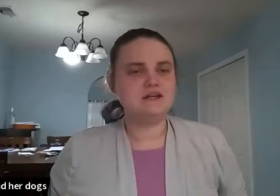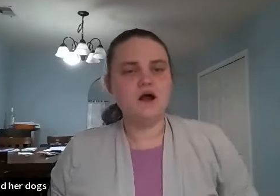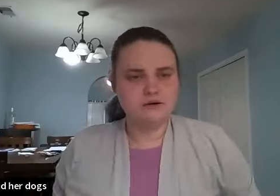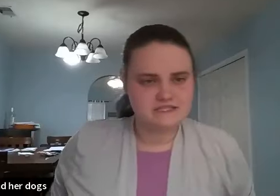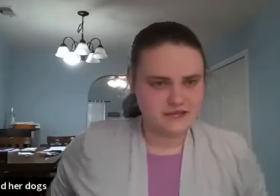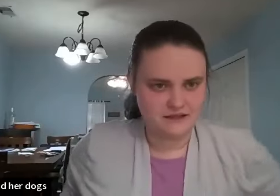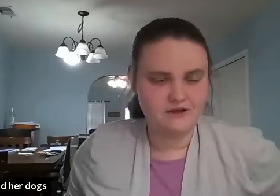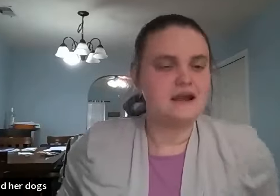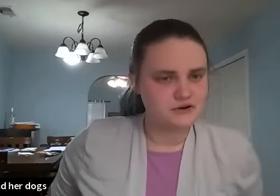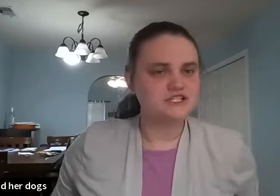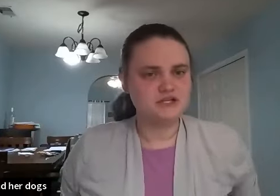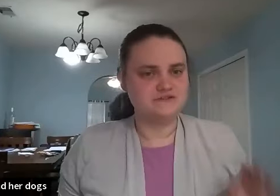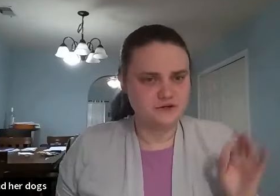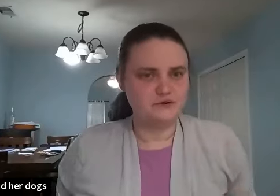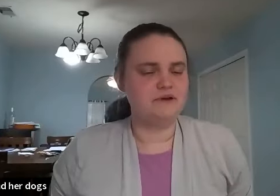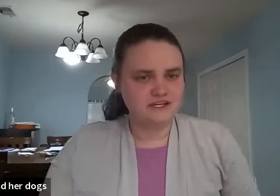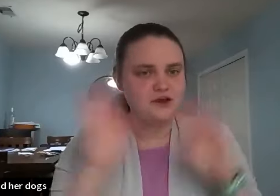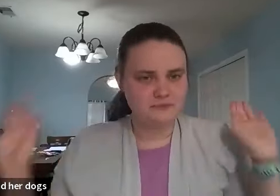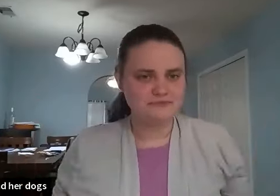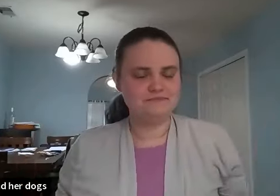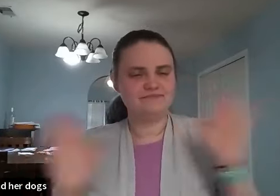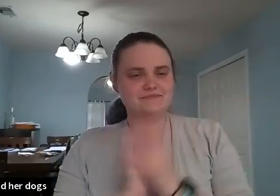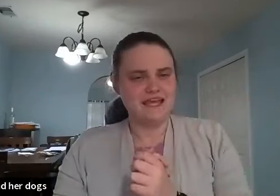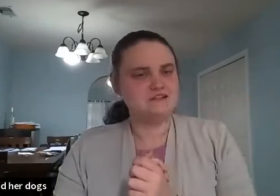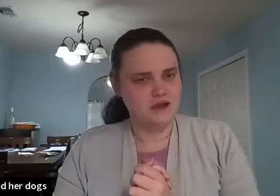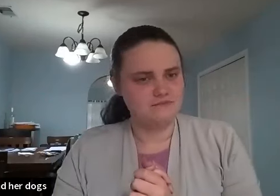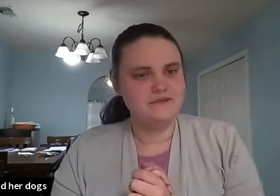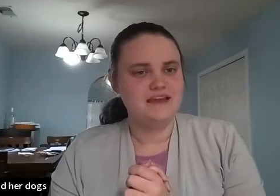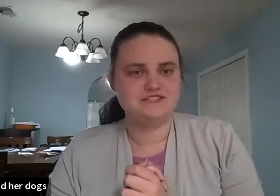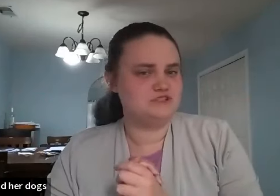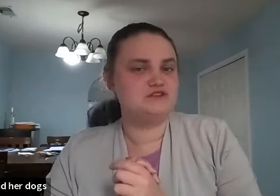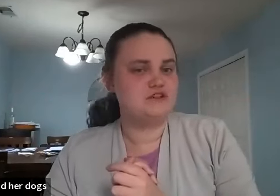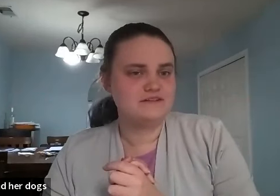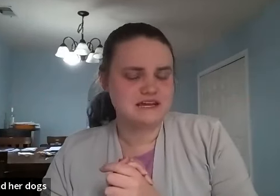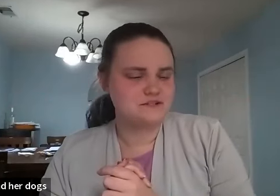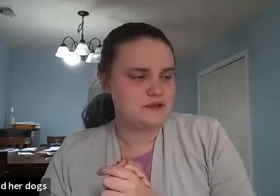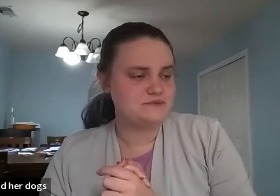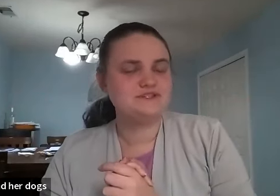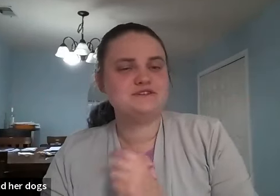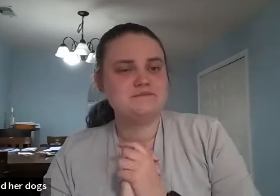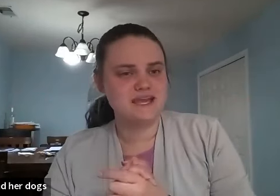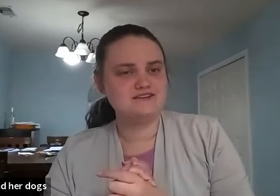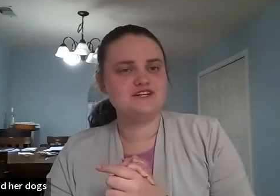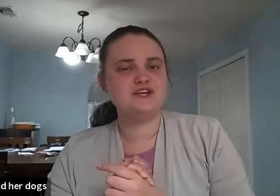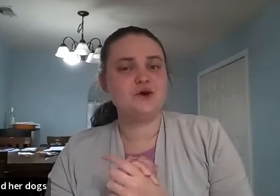an ongoing debate, y'all, and I'm pretty sure it's fruit, but you know, it's okay. We're still going to learn the sign for tomato. So tomato is going to go